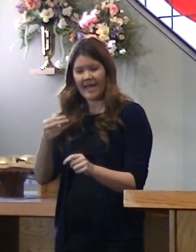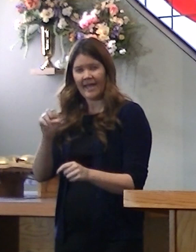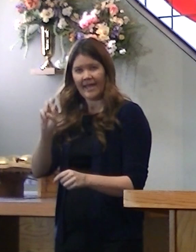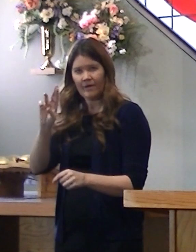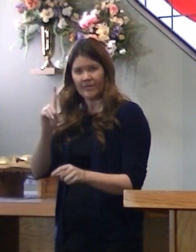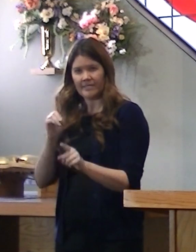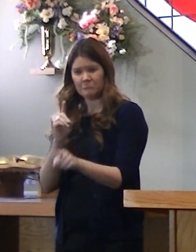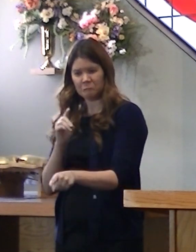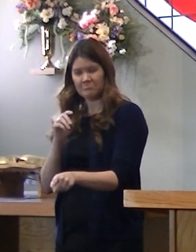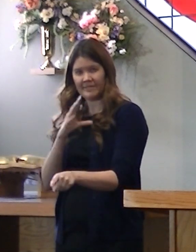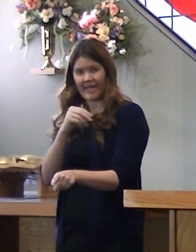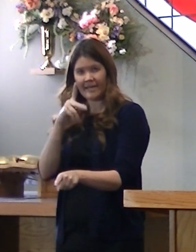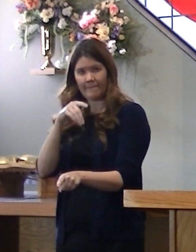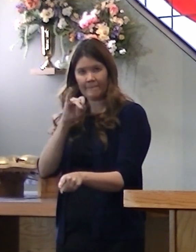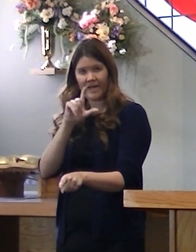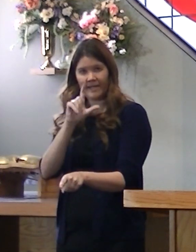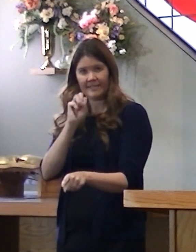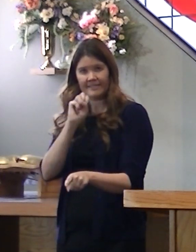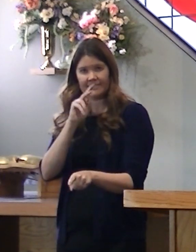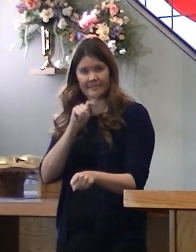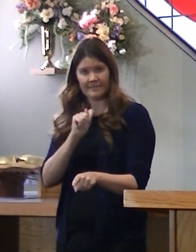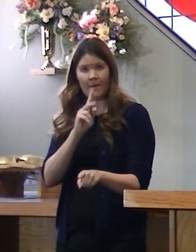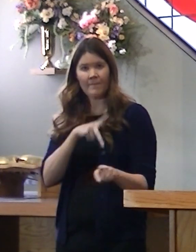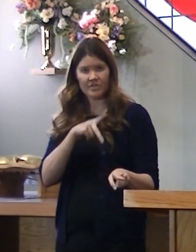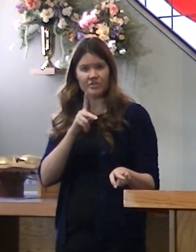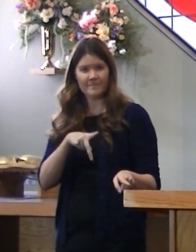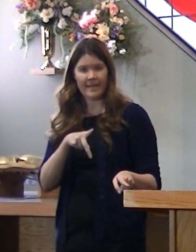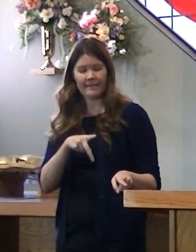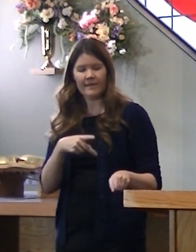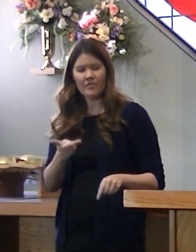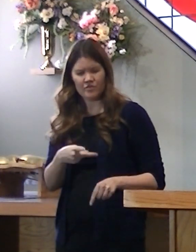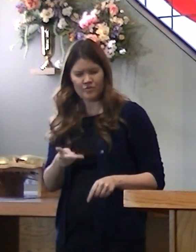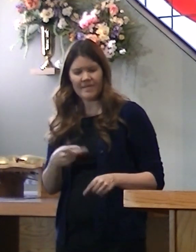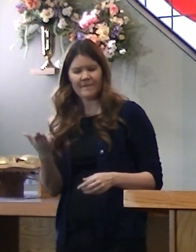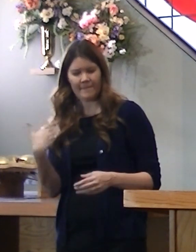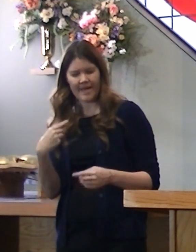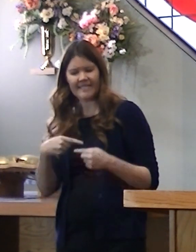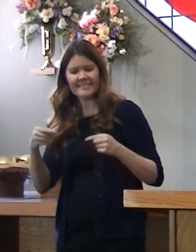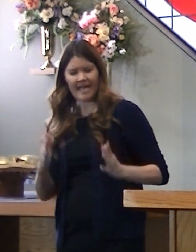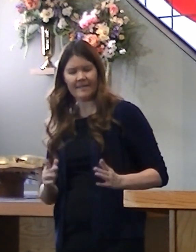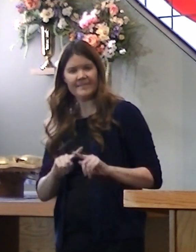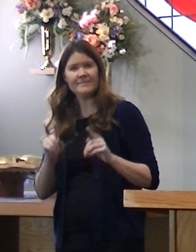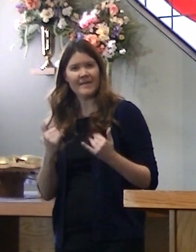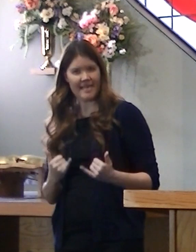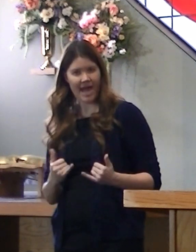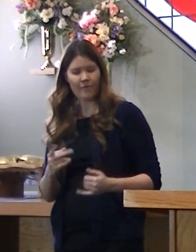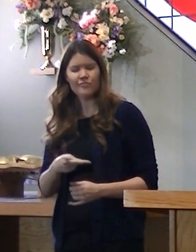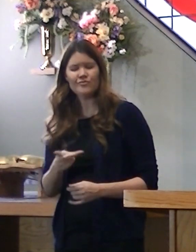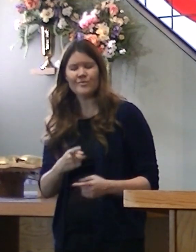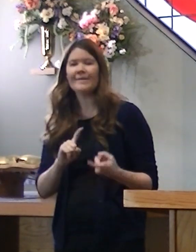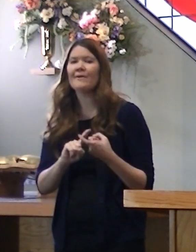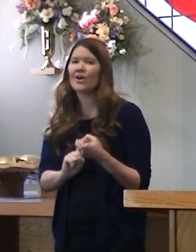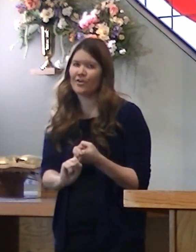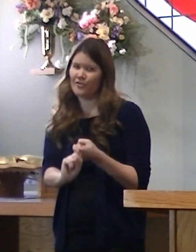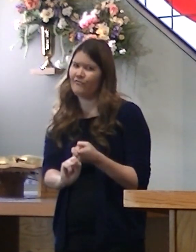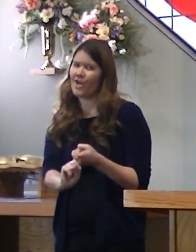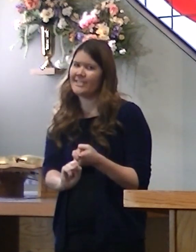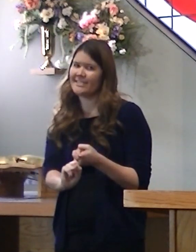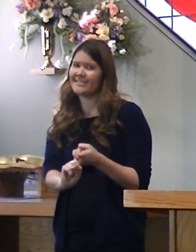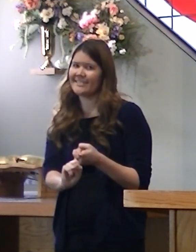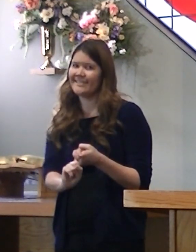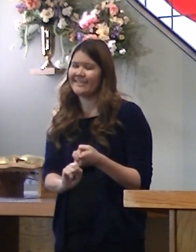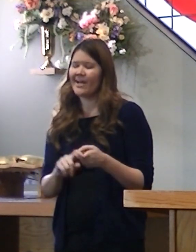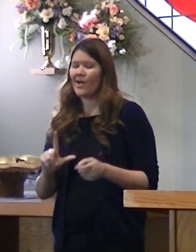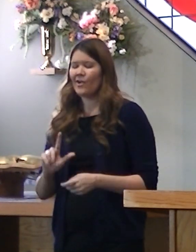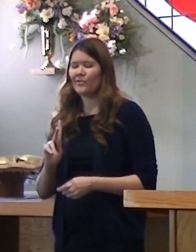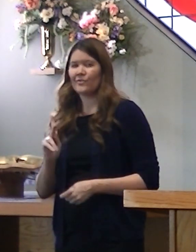Pilate. He tells us that they used to be enemies, but after this experience, they become good friends. And